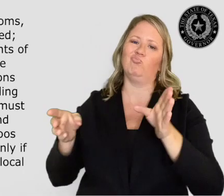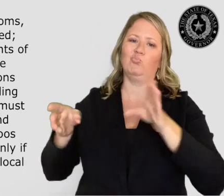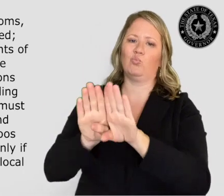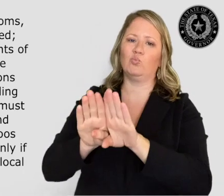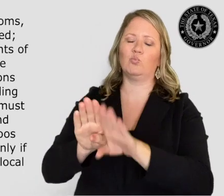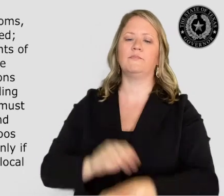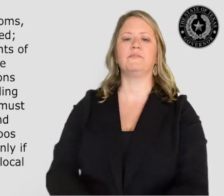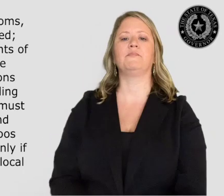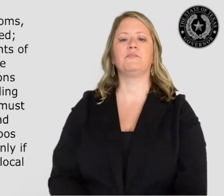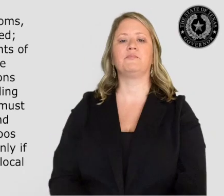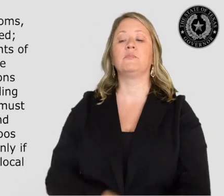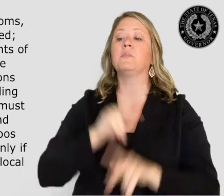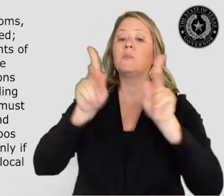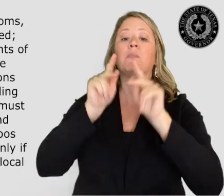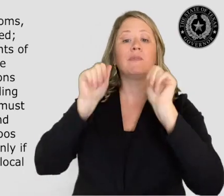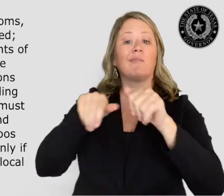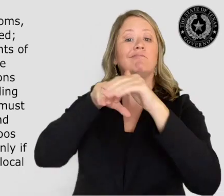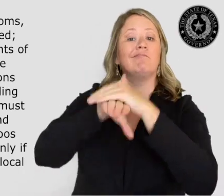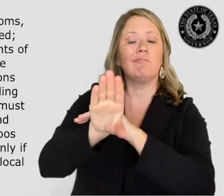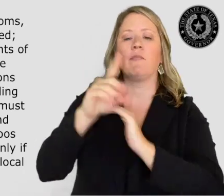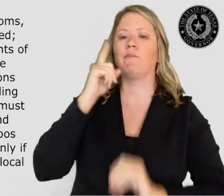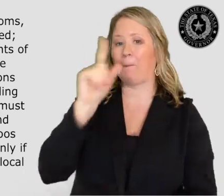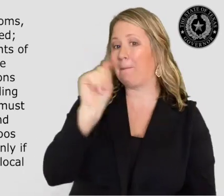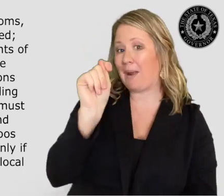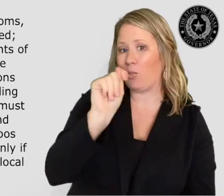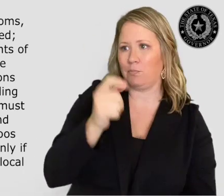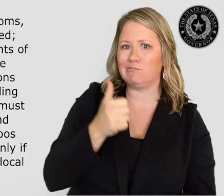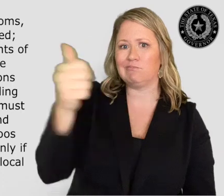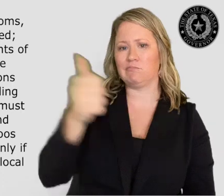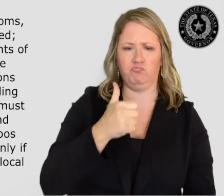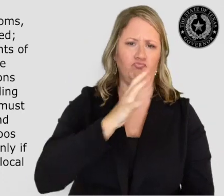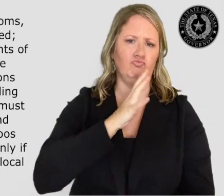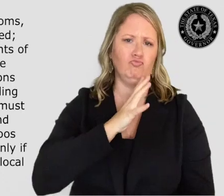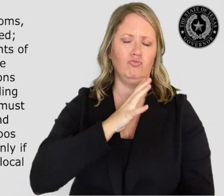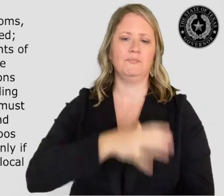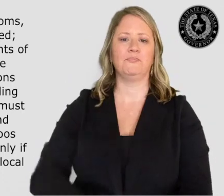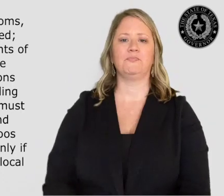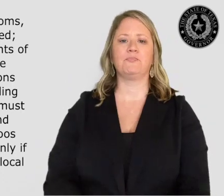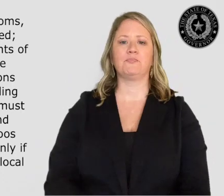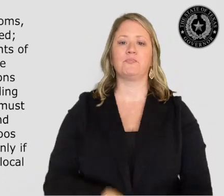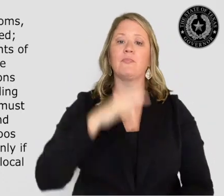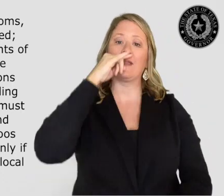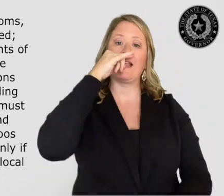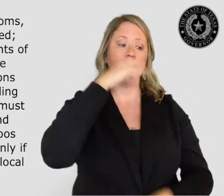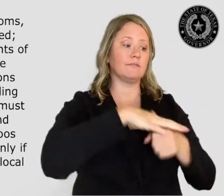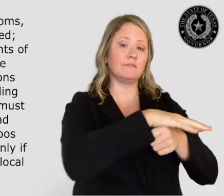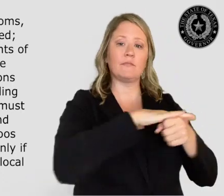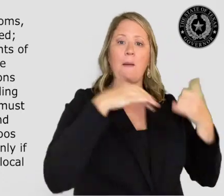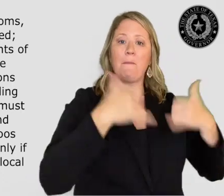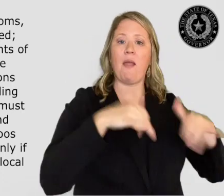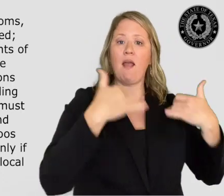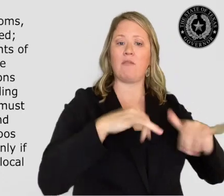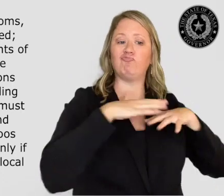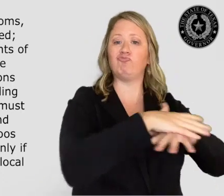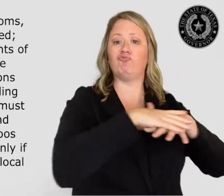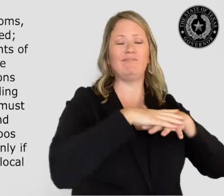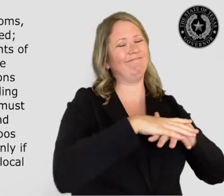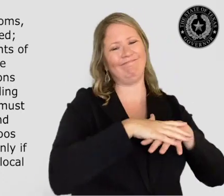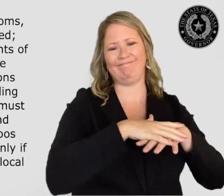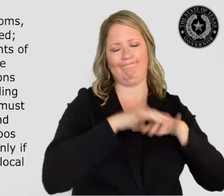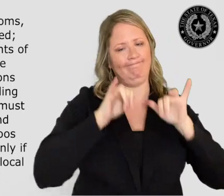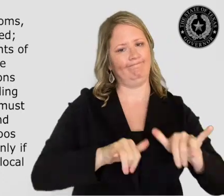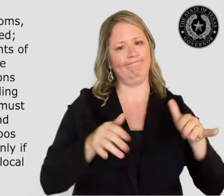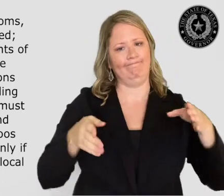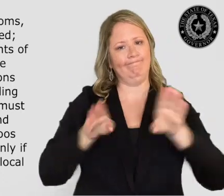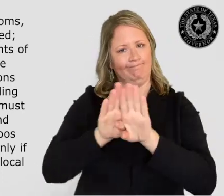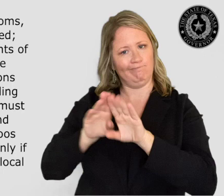interactive functions or exhibits, including child play areas, must remain closed, and local public zoos may so